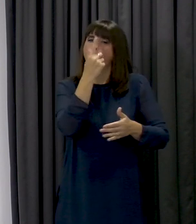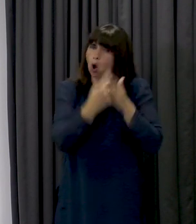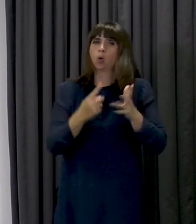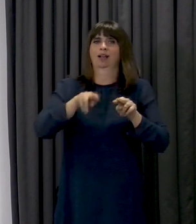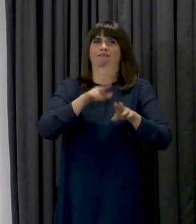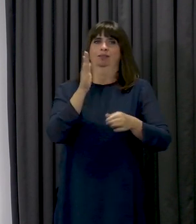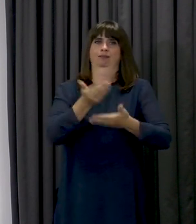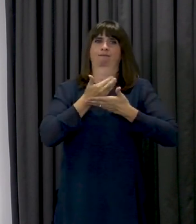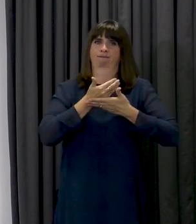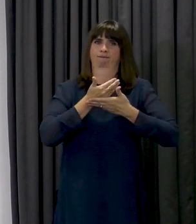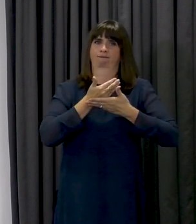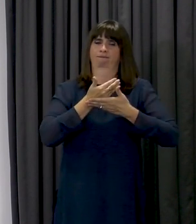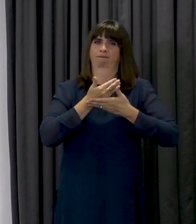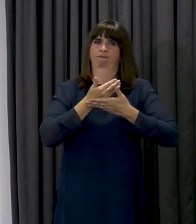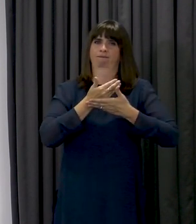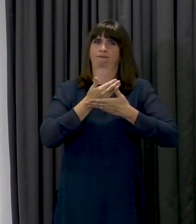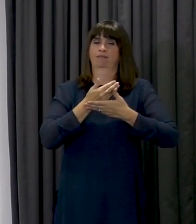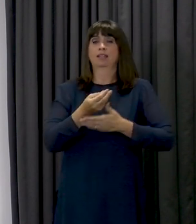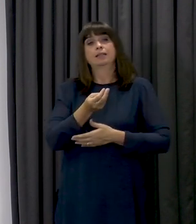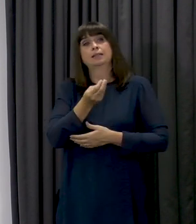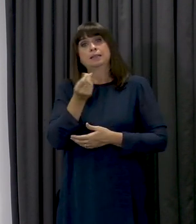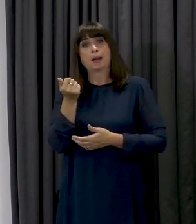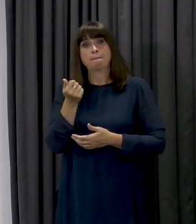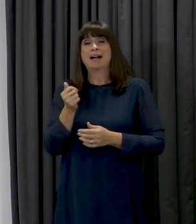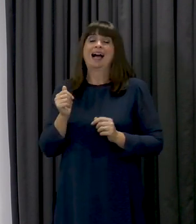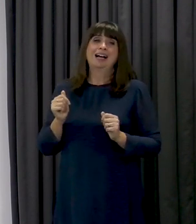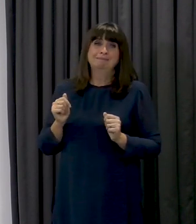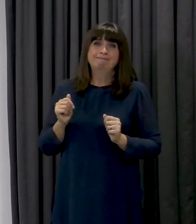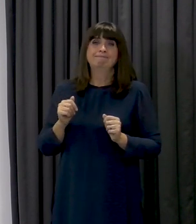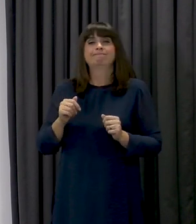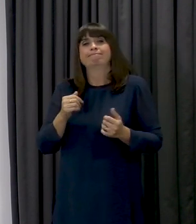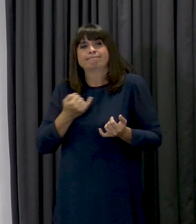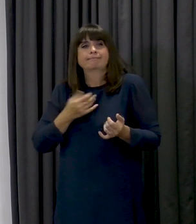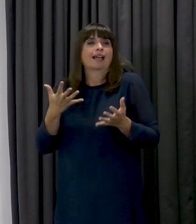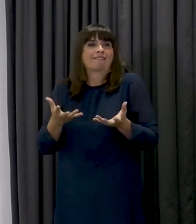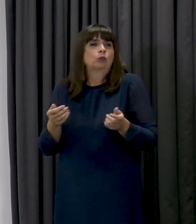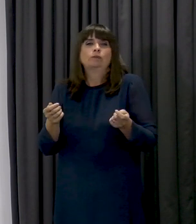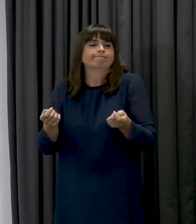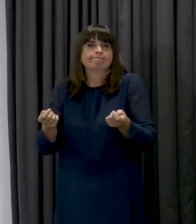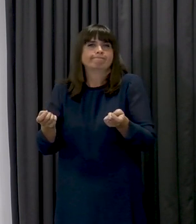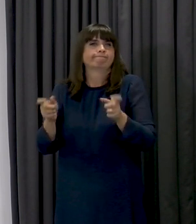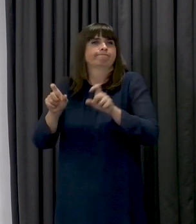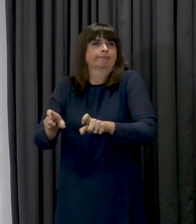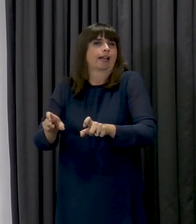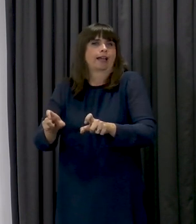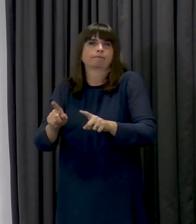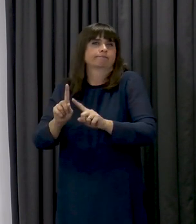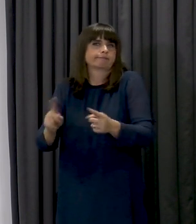we return freedoms to people that they've had to give up in order to protect one another during the onset of the